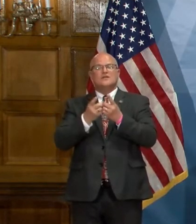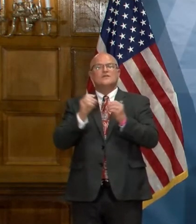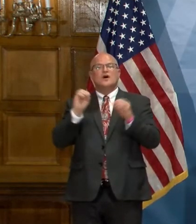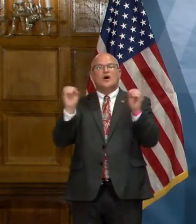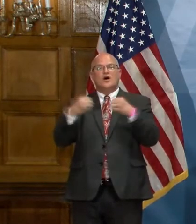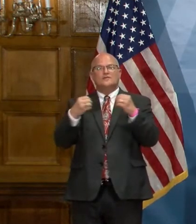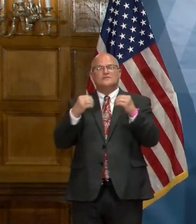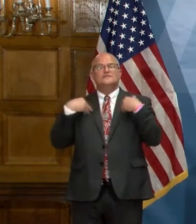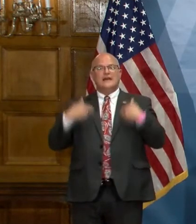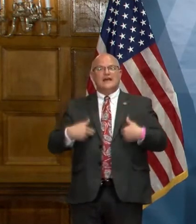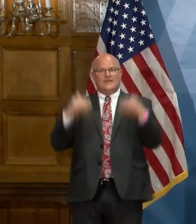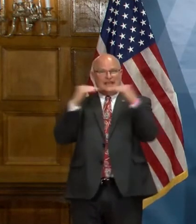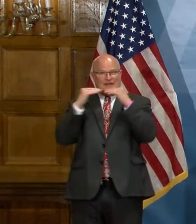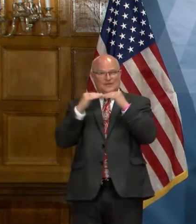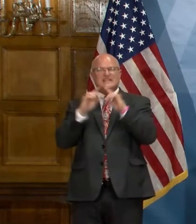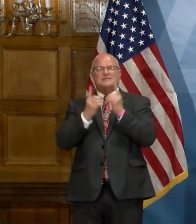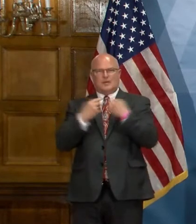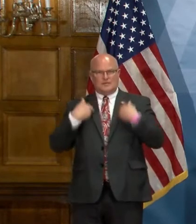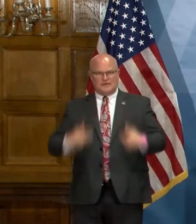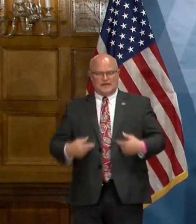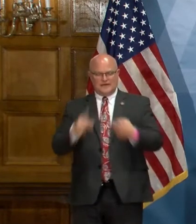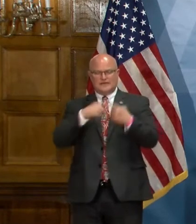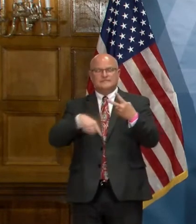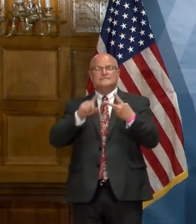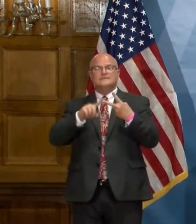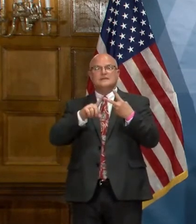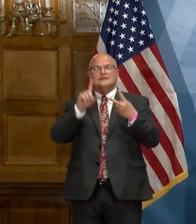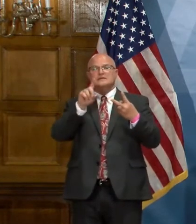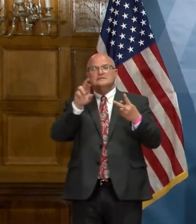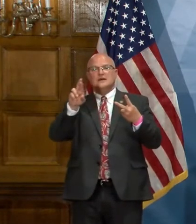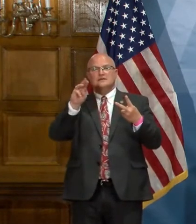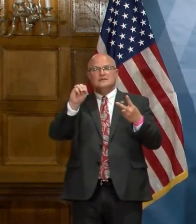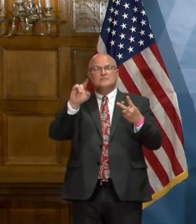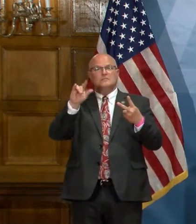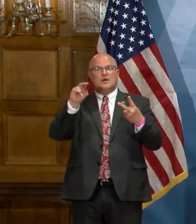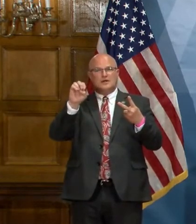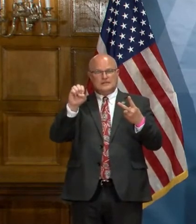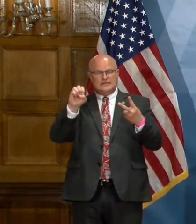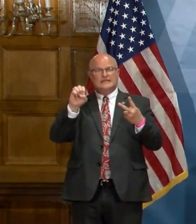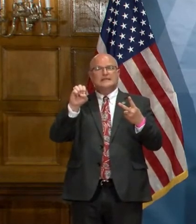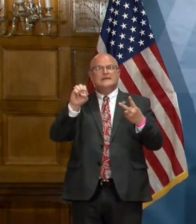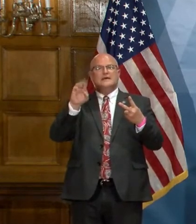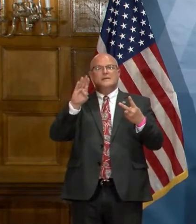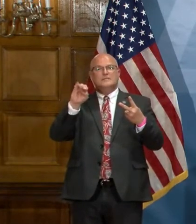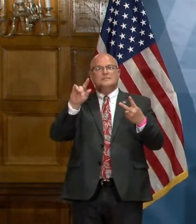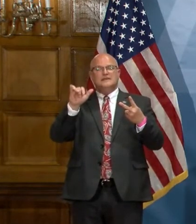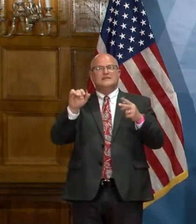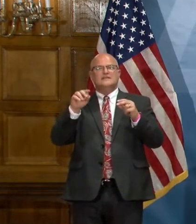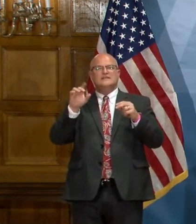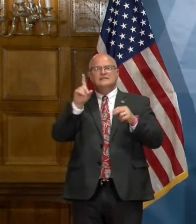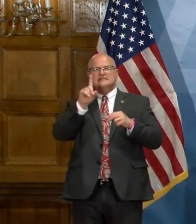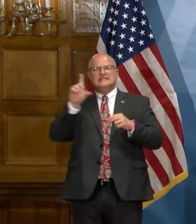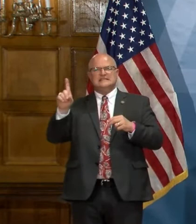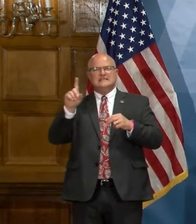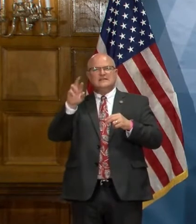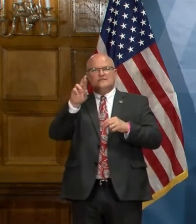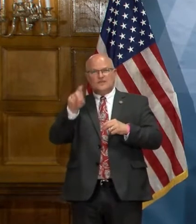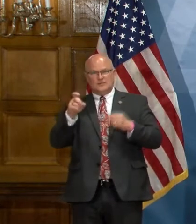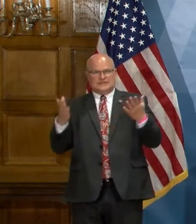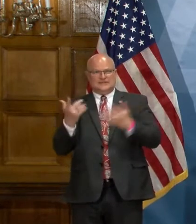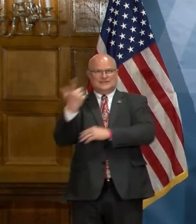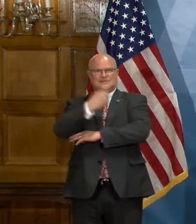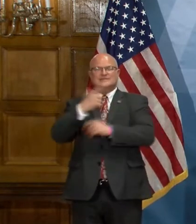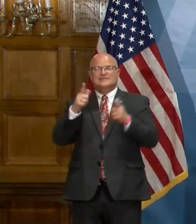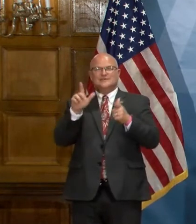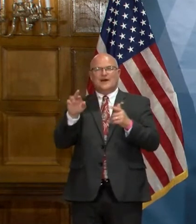Equity at the Department of Health, and Dr. Marlene Battle of D&D Pharmacy here in Little Rock. And a special